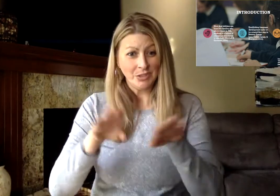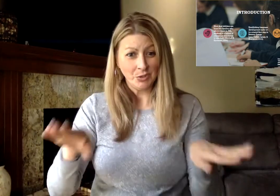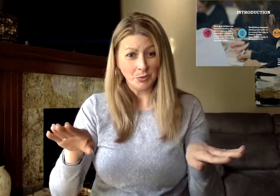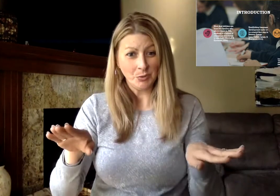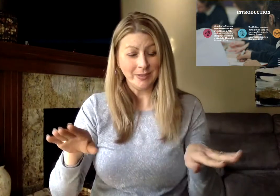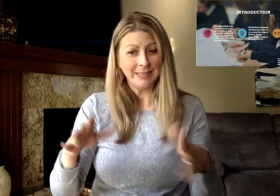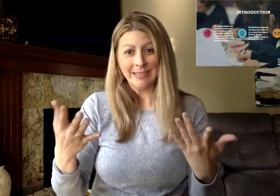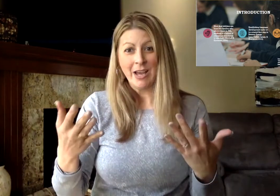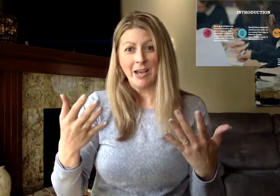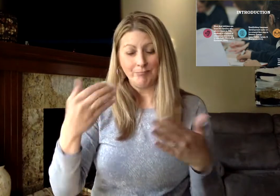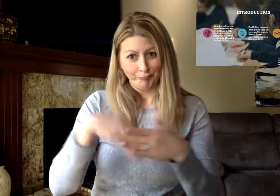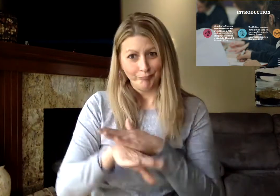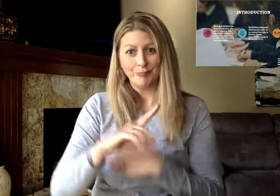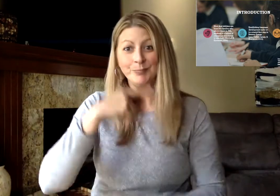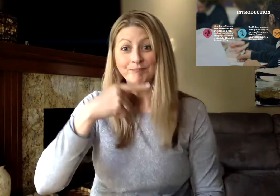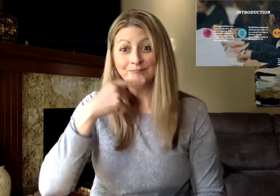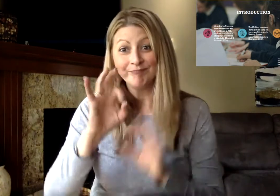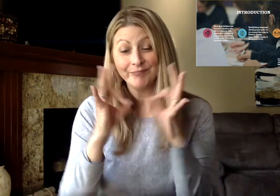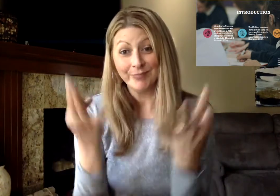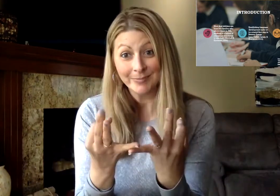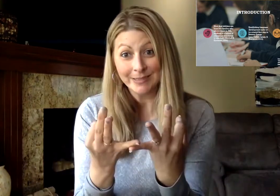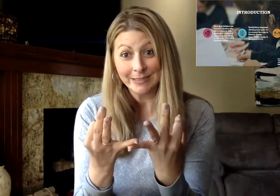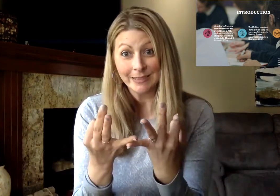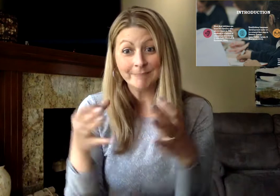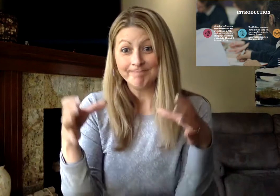Most deaf children are born from hearing families